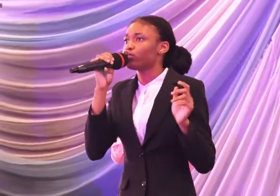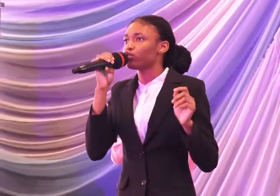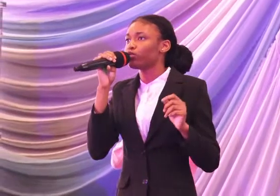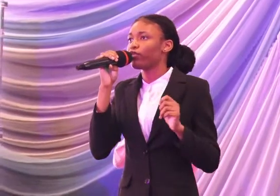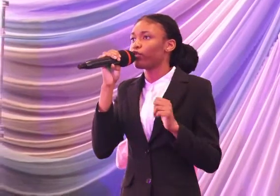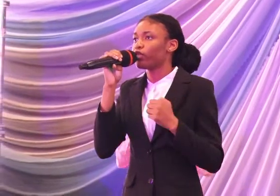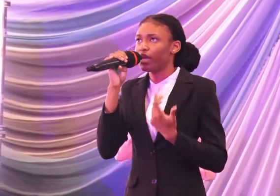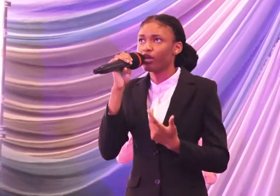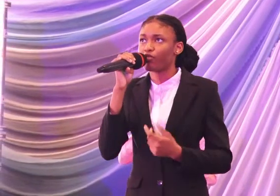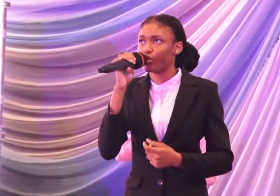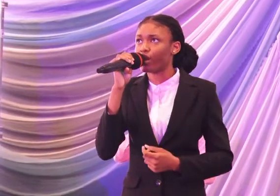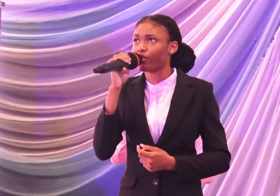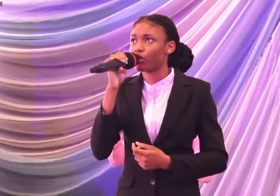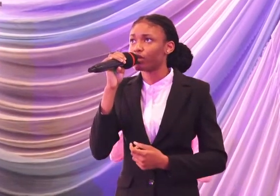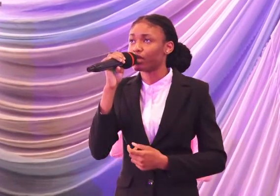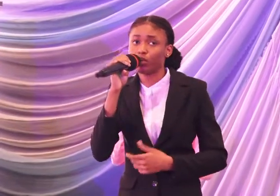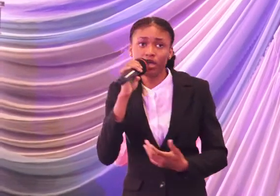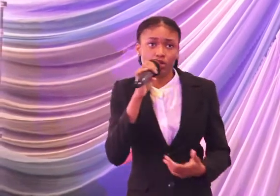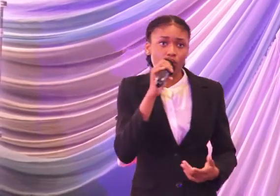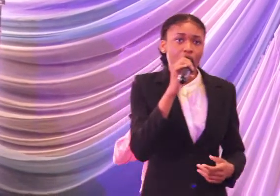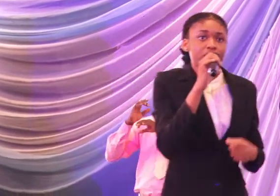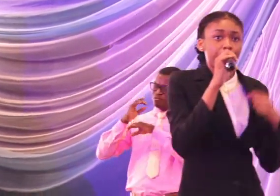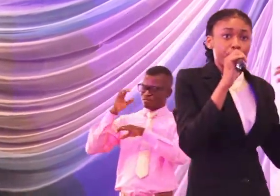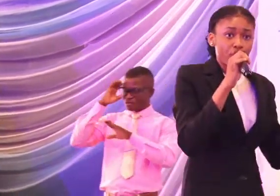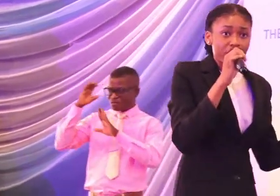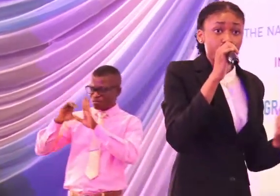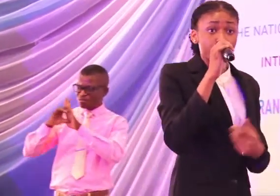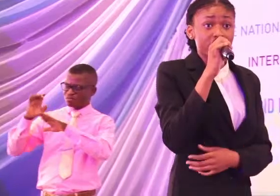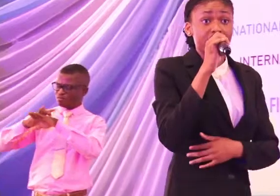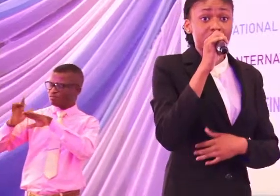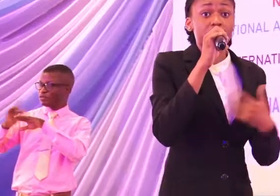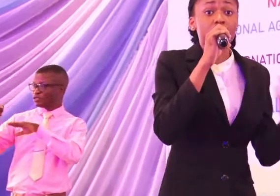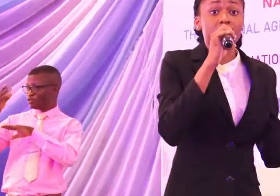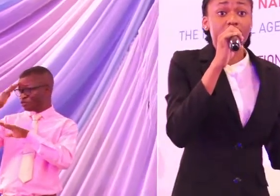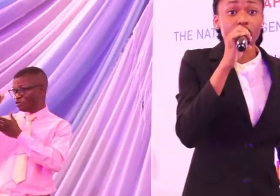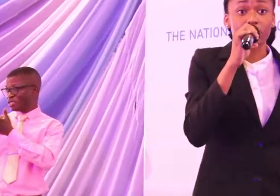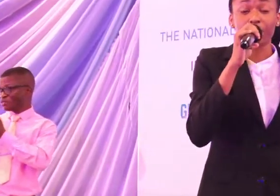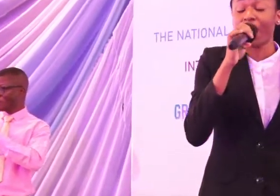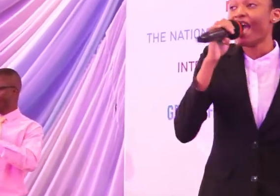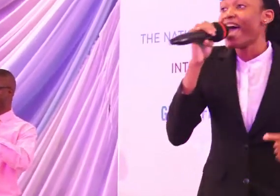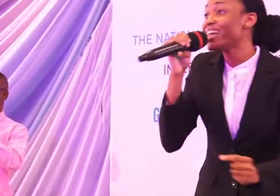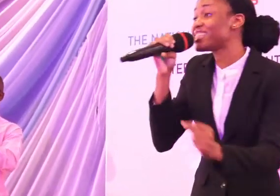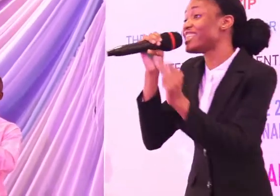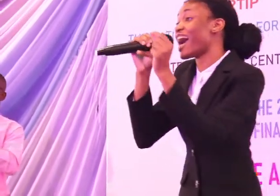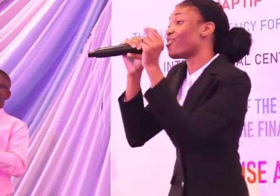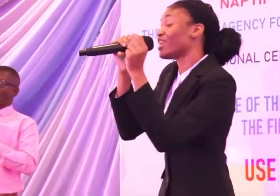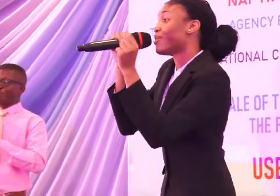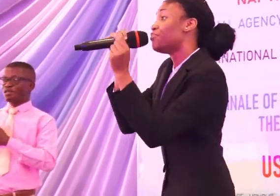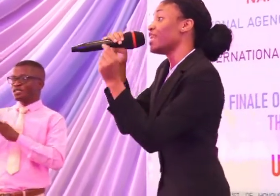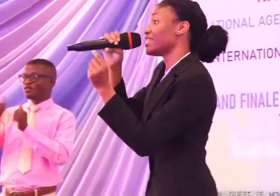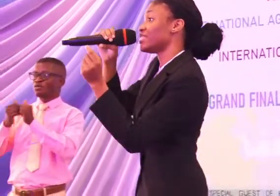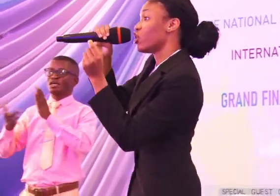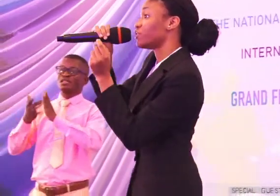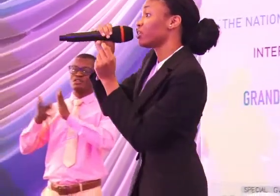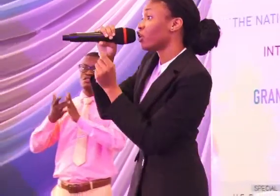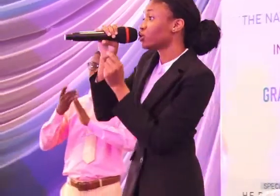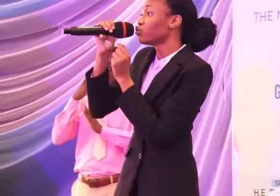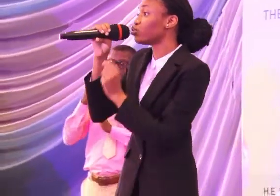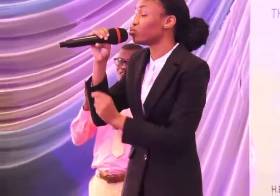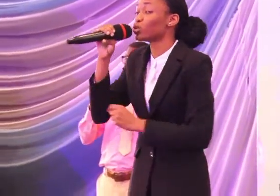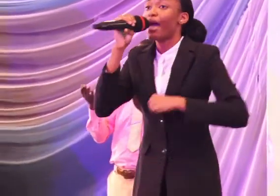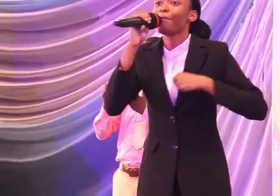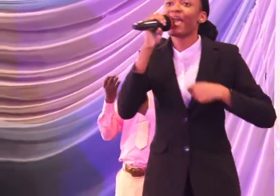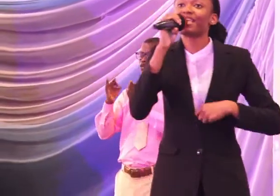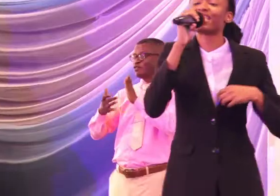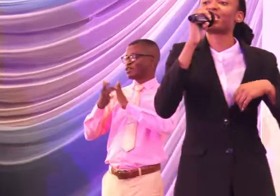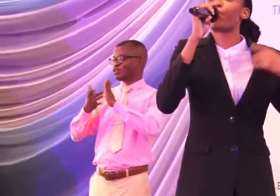women and children for the making of pornographic content. We know that pornography would not exist without technology. Hence, the availability of technological